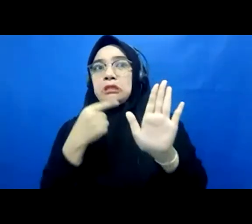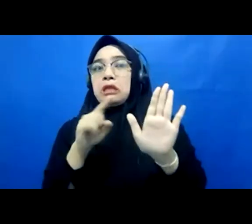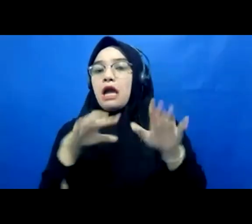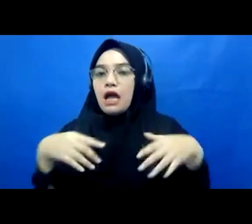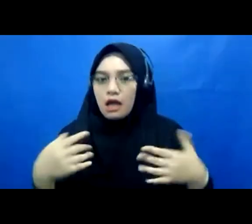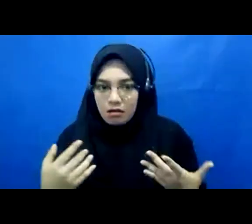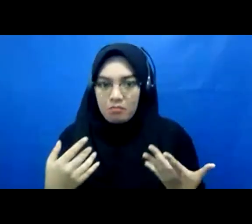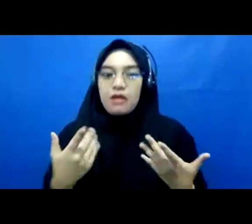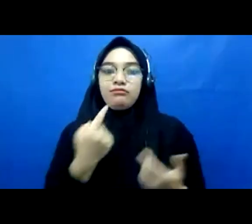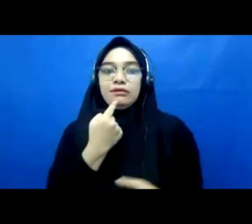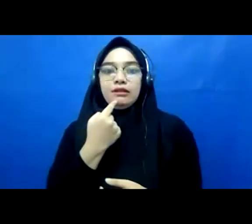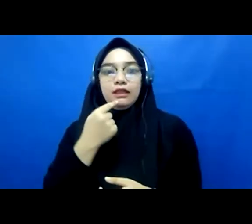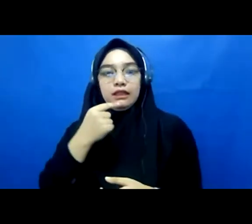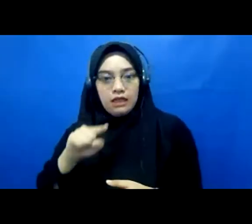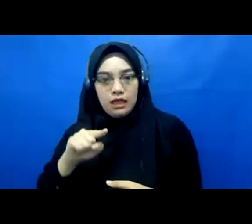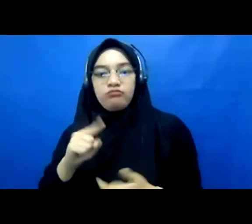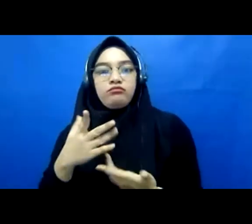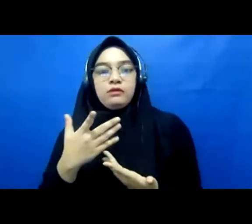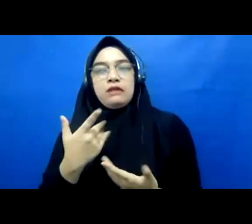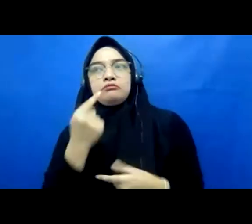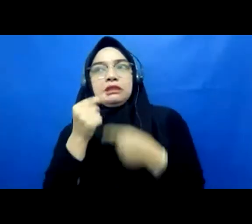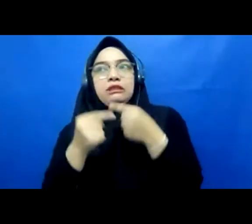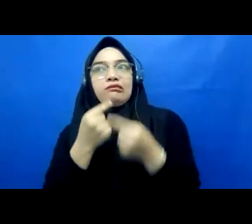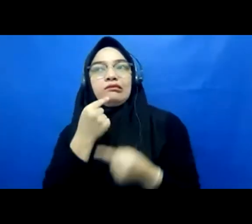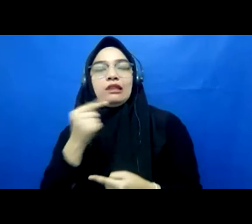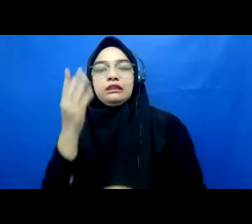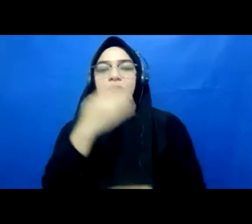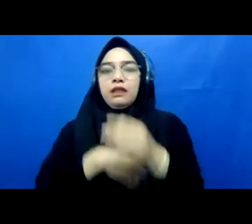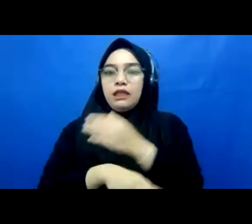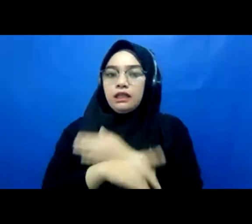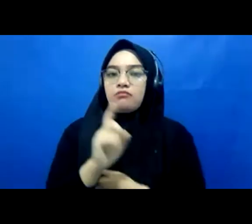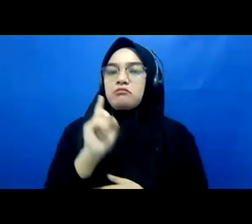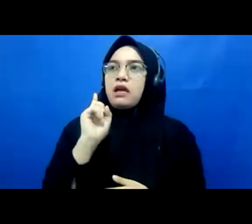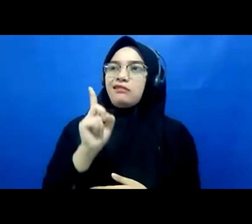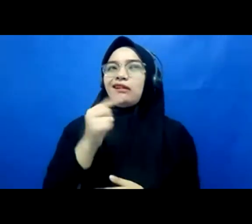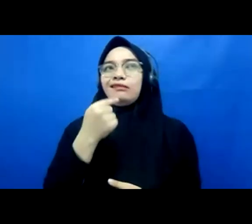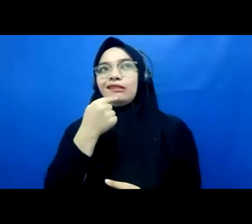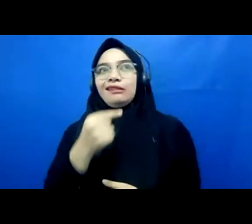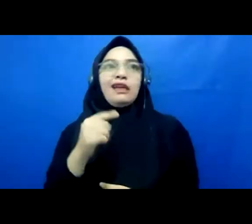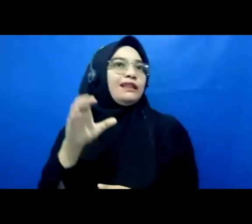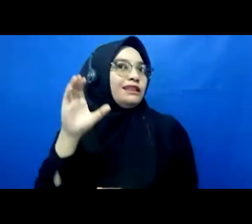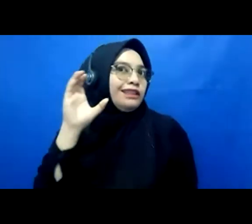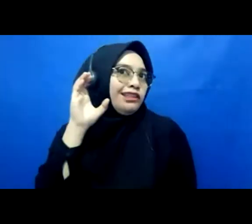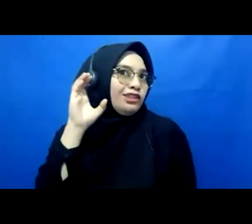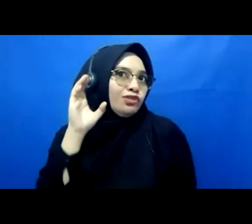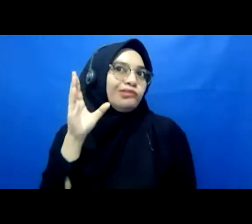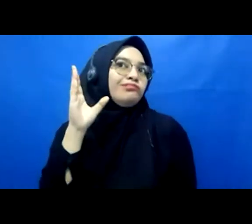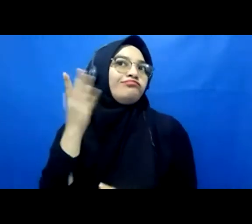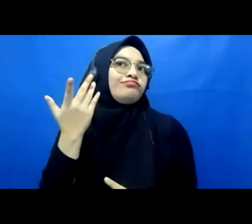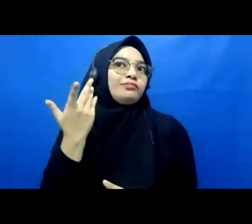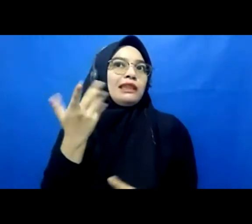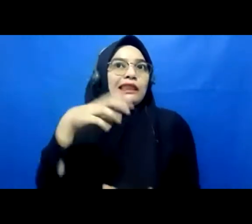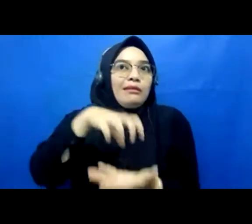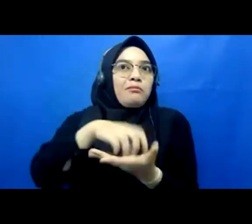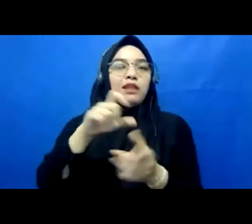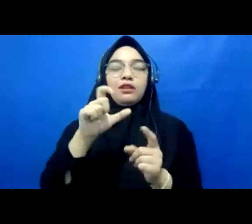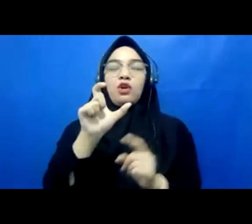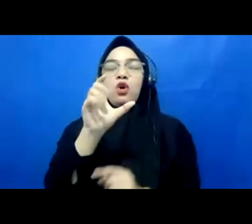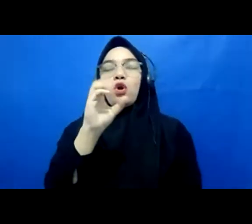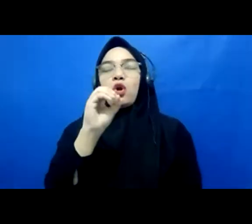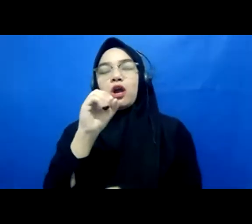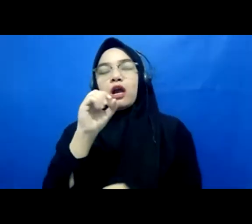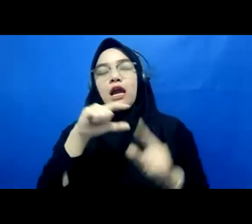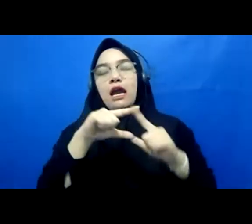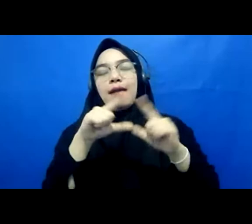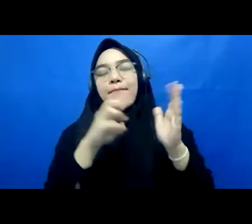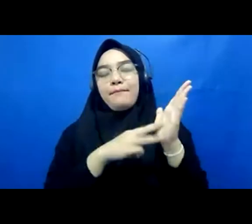disability. Also, the talk about social issue in Cambodia, because we feel that we live in our community is